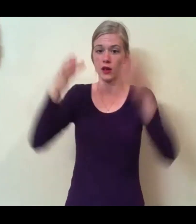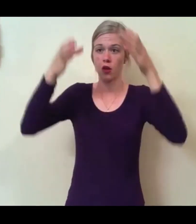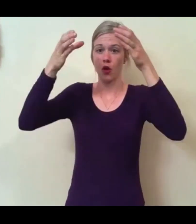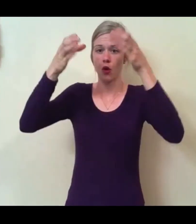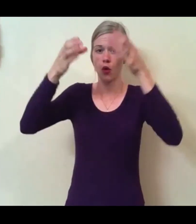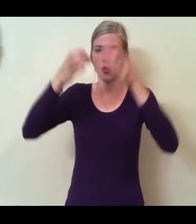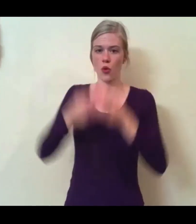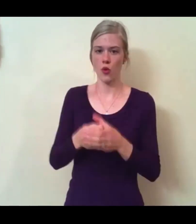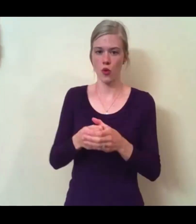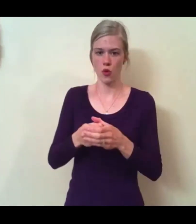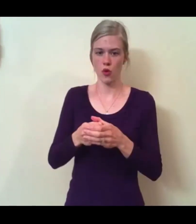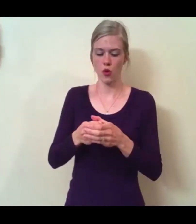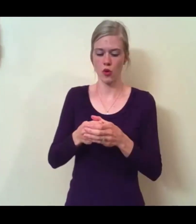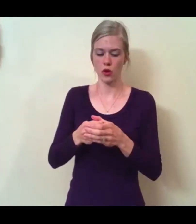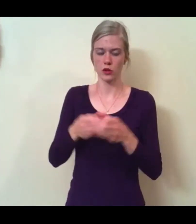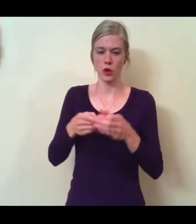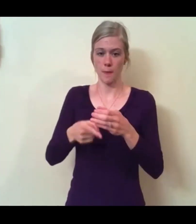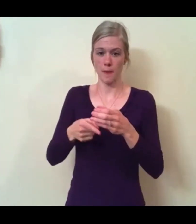is fastened a handle.